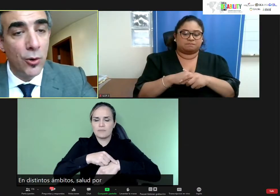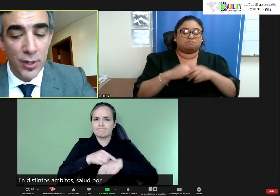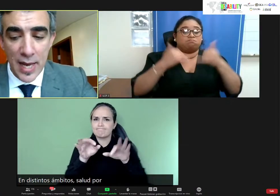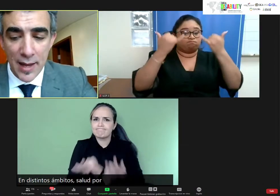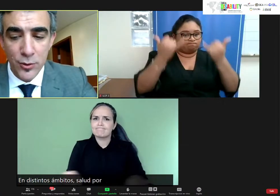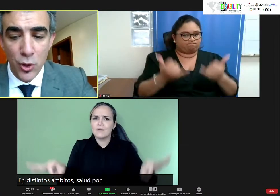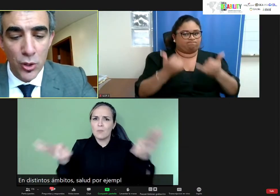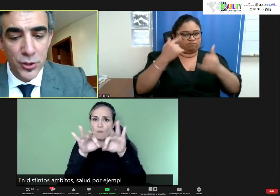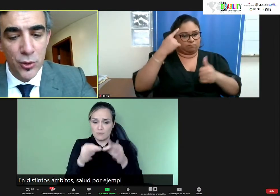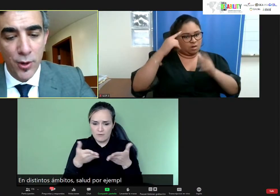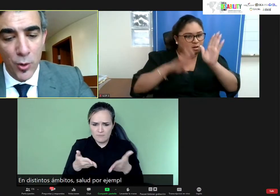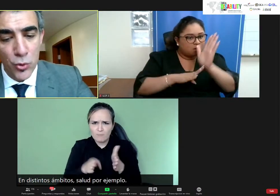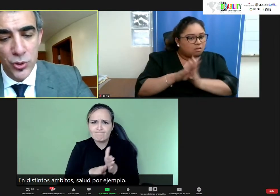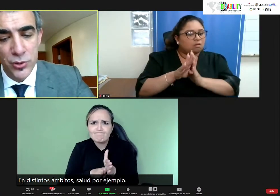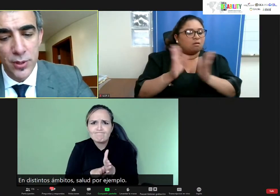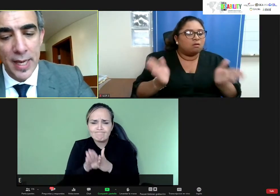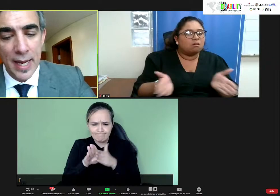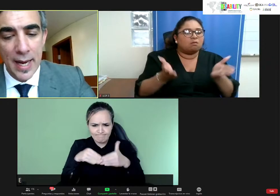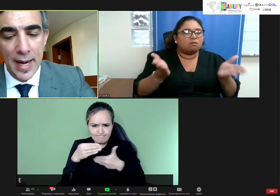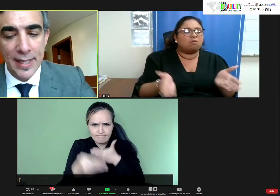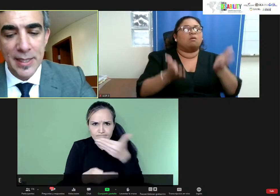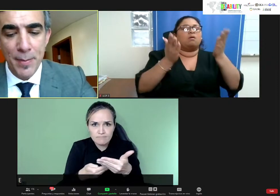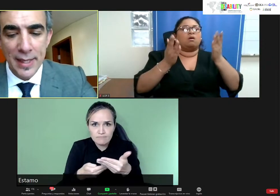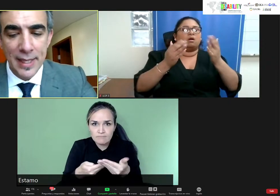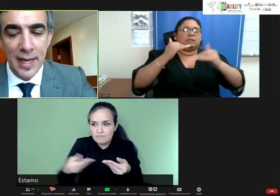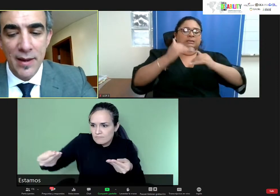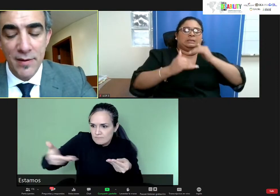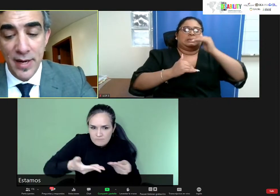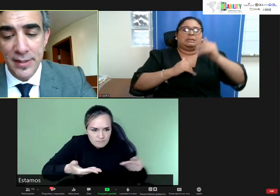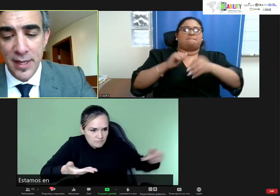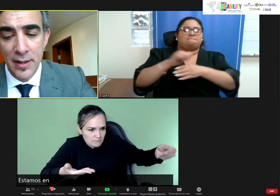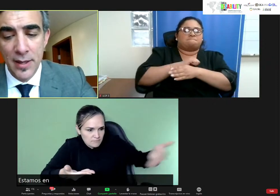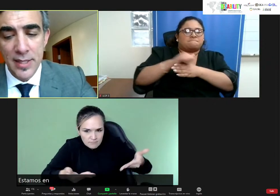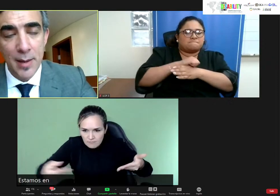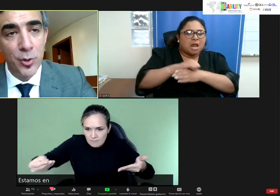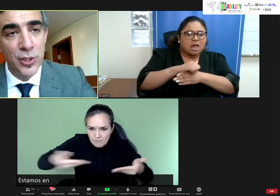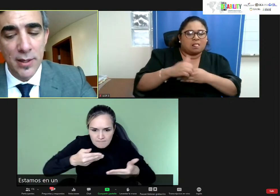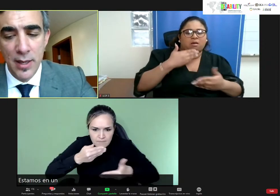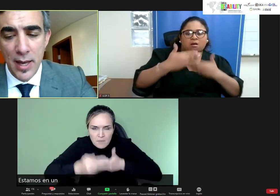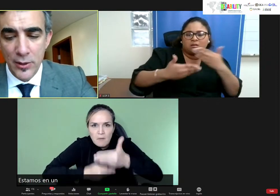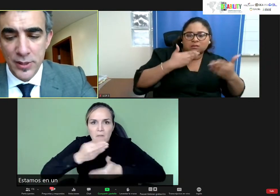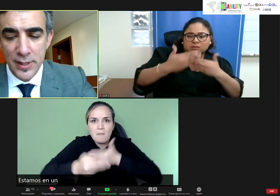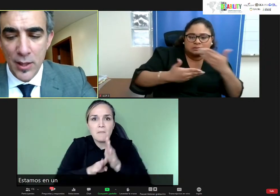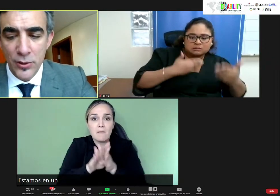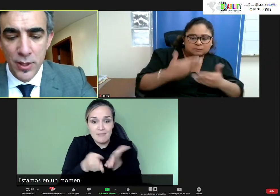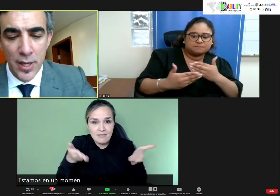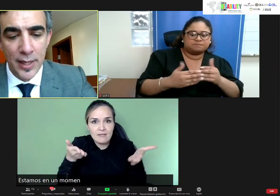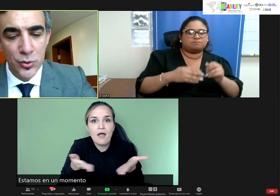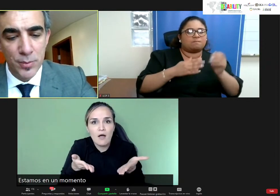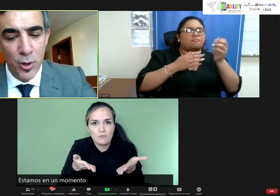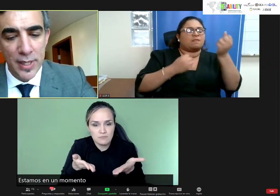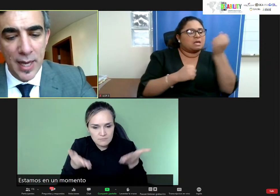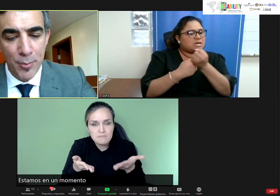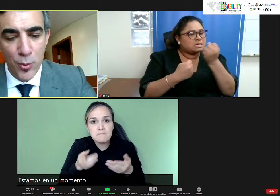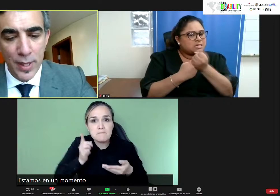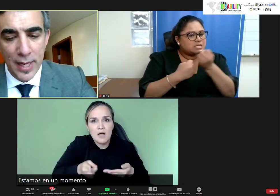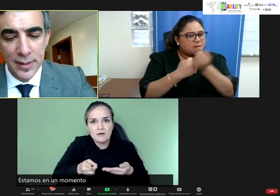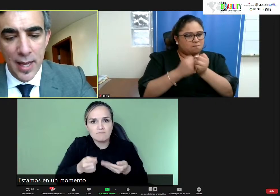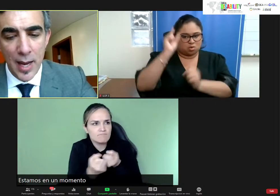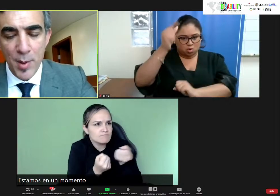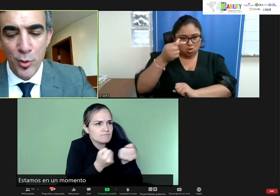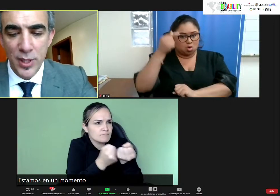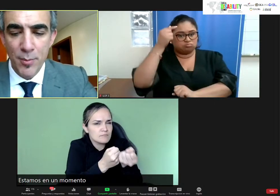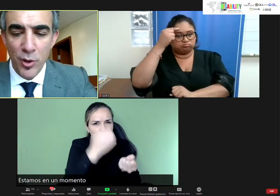ideal point to take a leap to actually combine all of these resources and to promote and support the